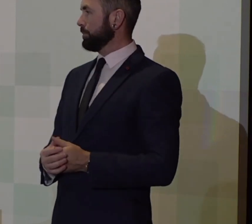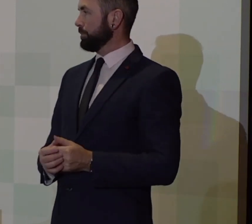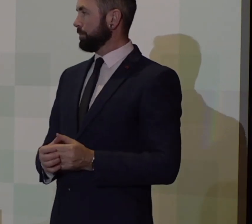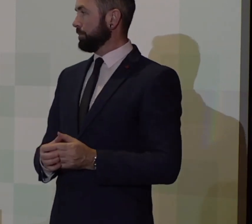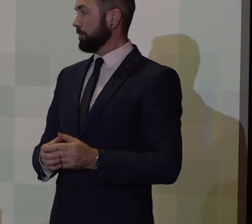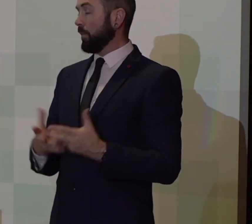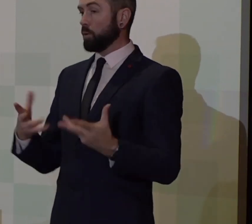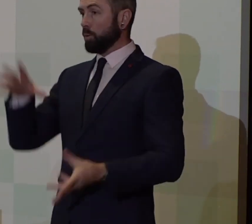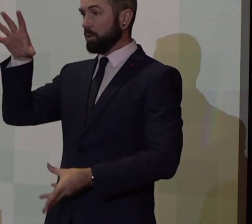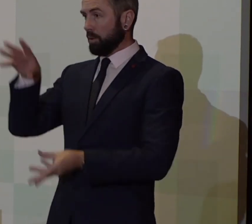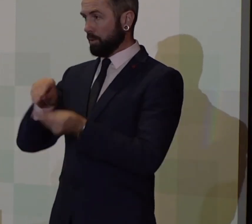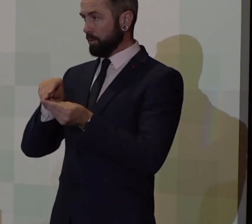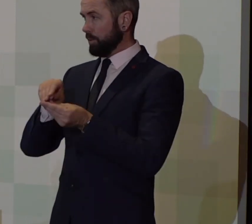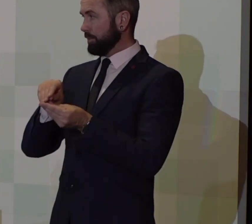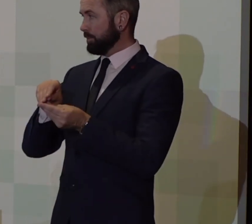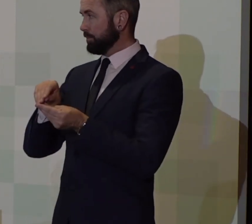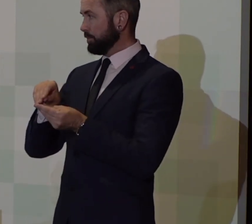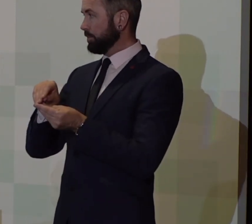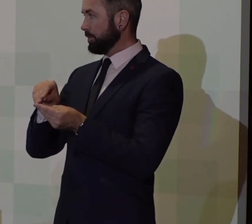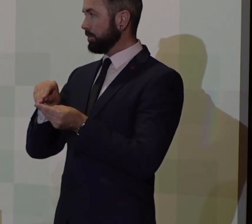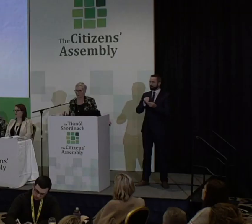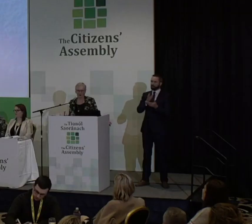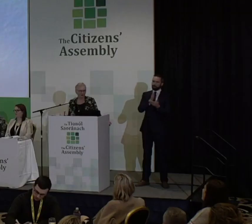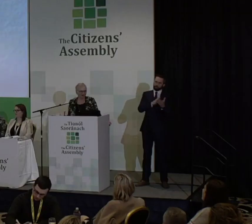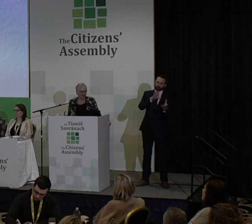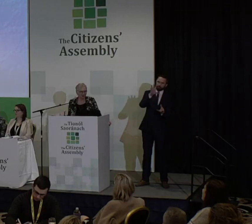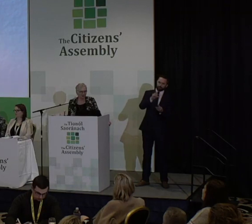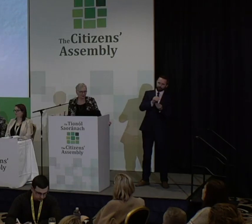In conclusion, then, or some conclusions,